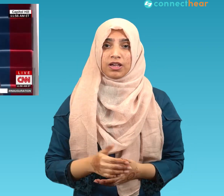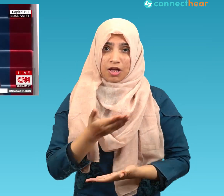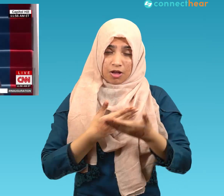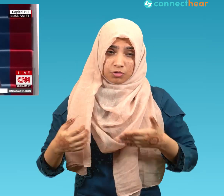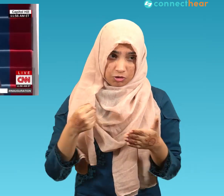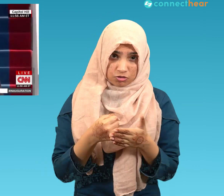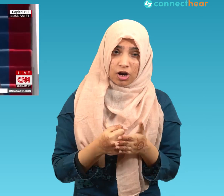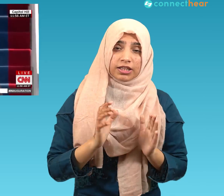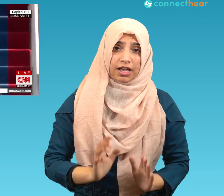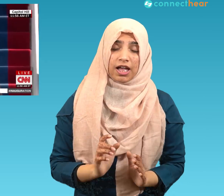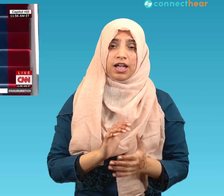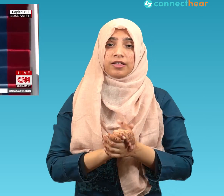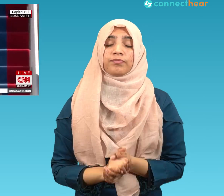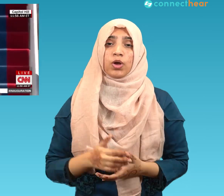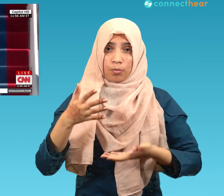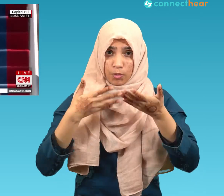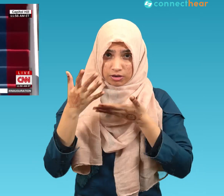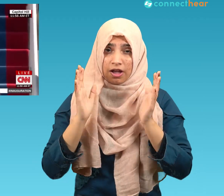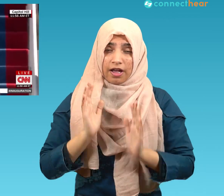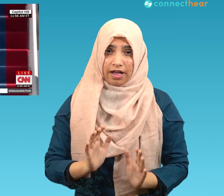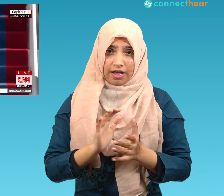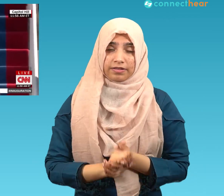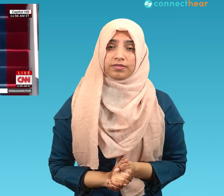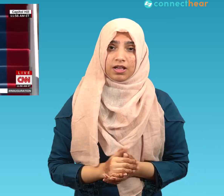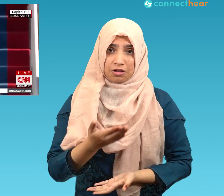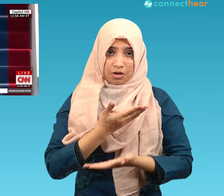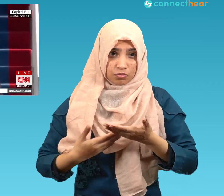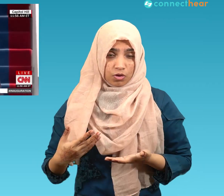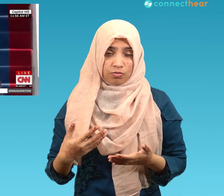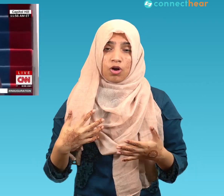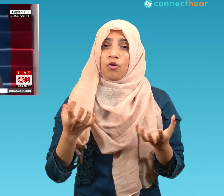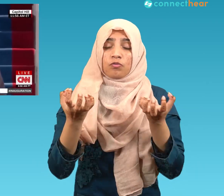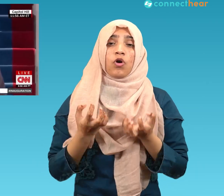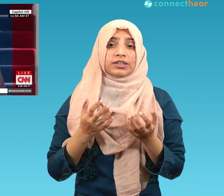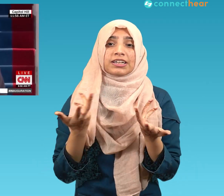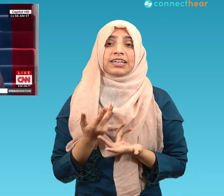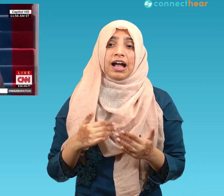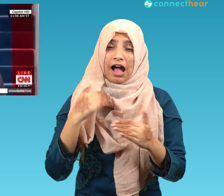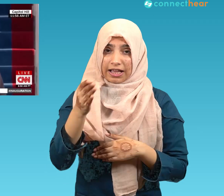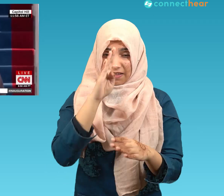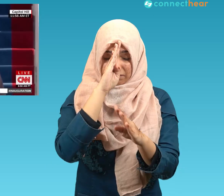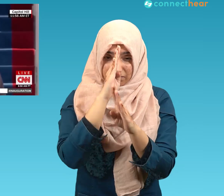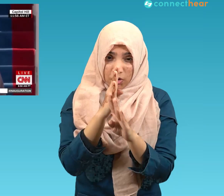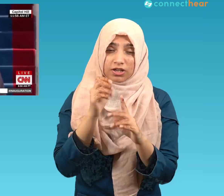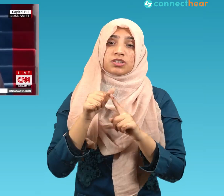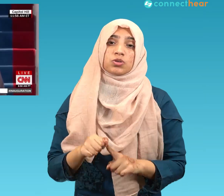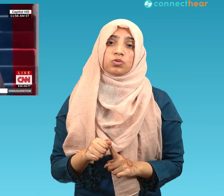words. It requires the most elusive of all things in a democracy: